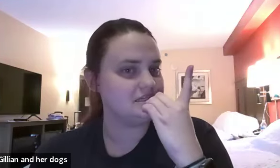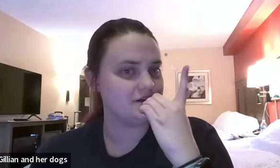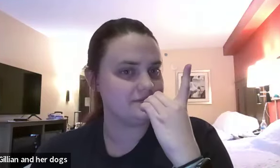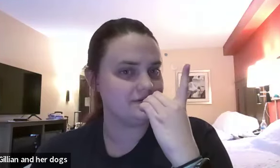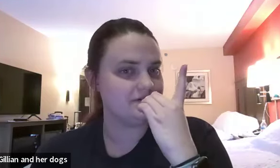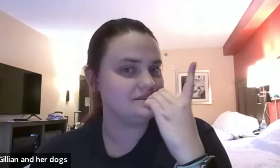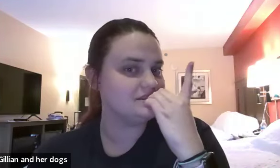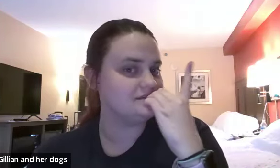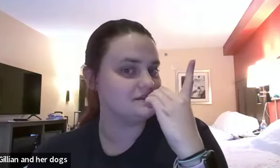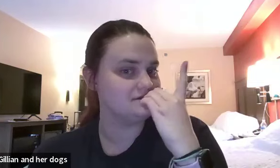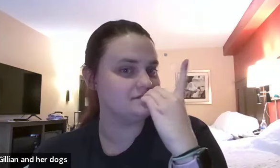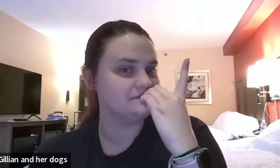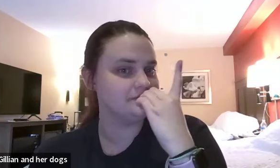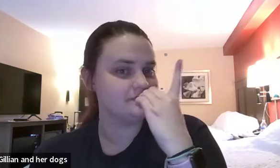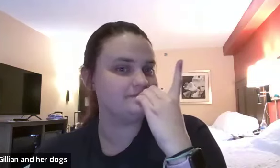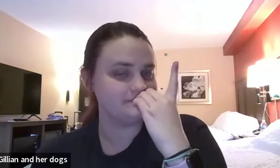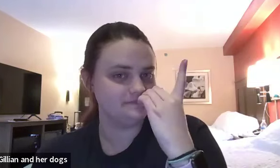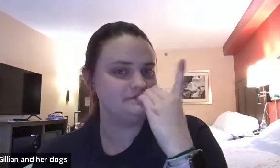dinner, dinner.